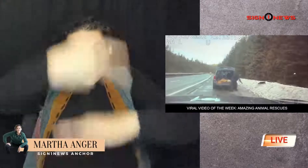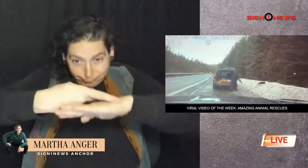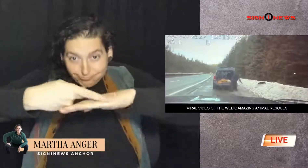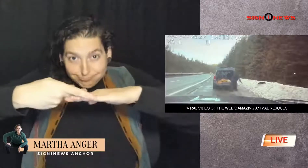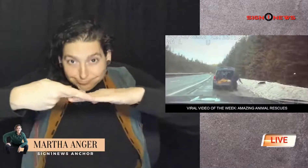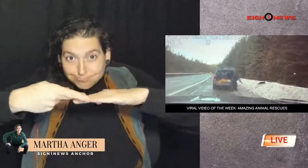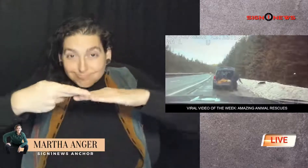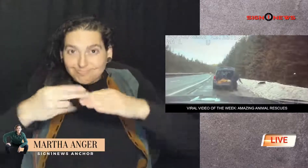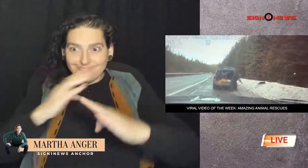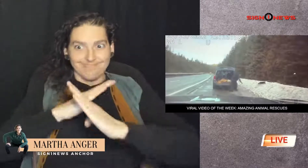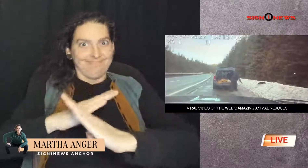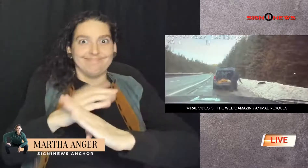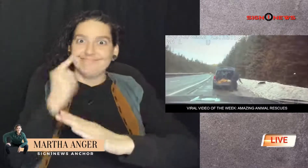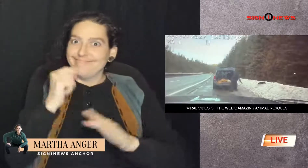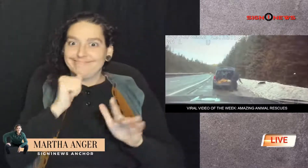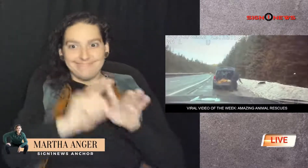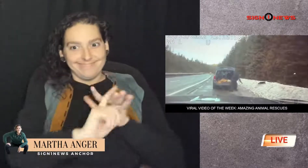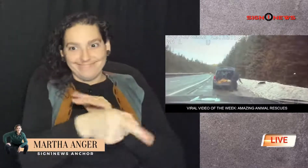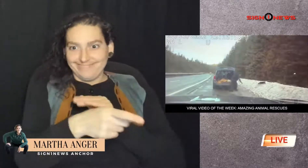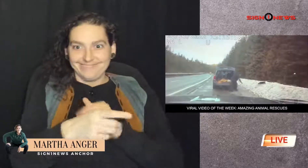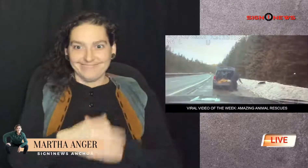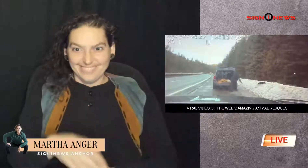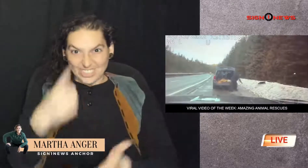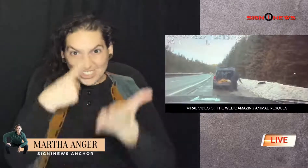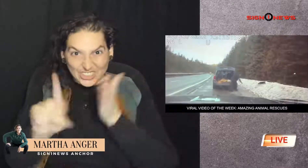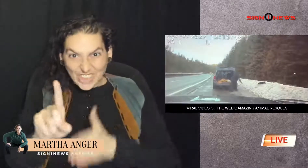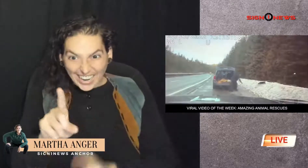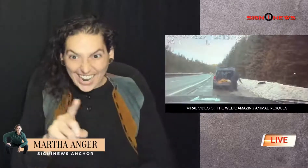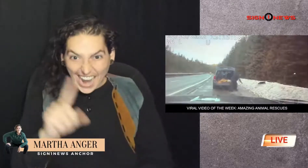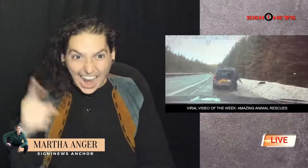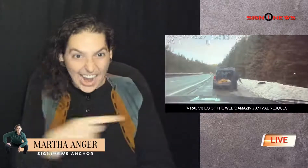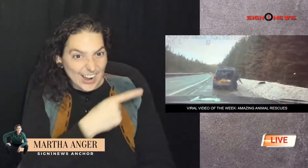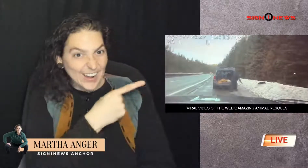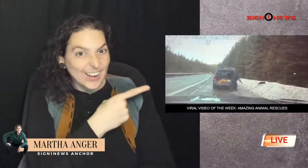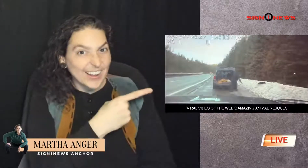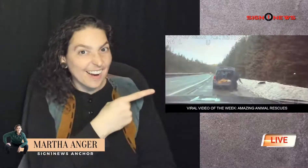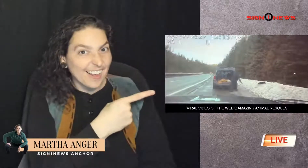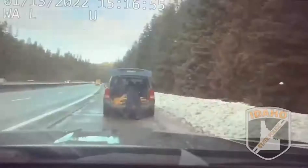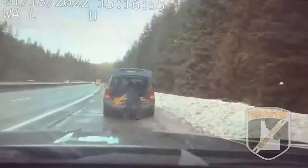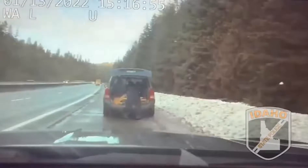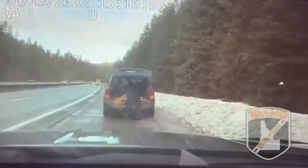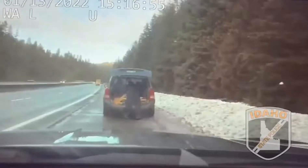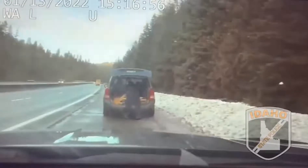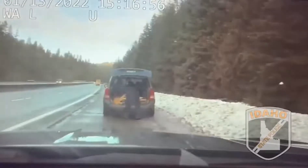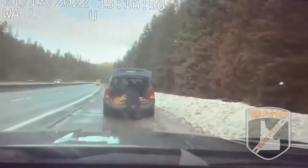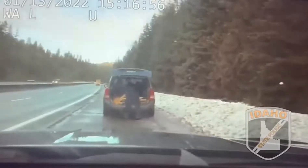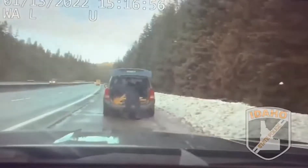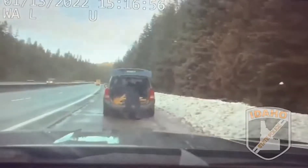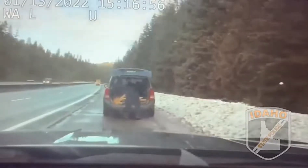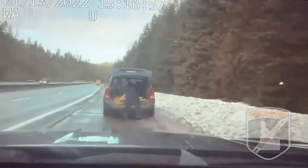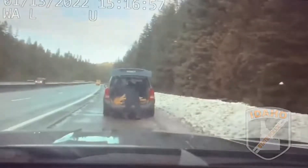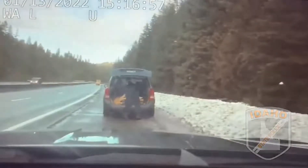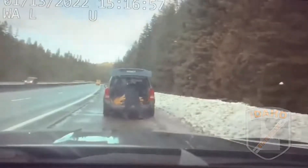flying belly flop to catch it before it could get away. Check this out.